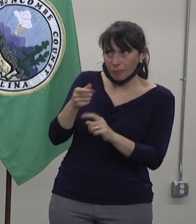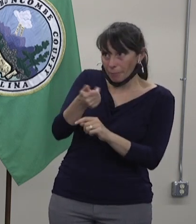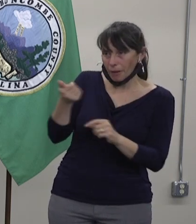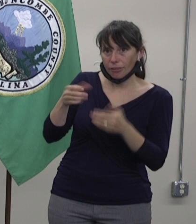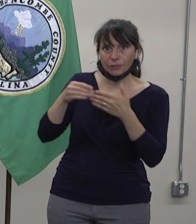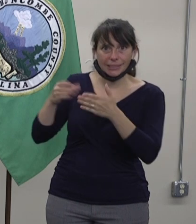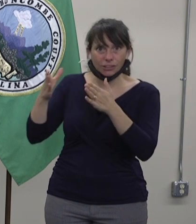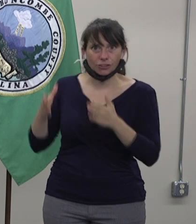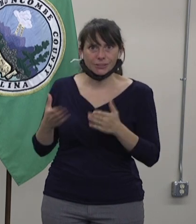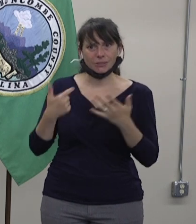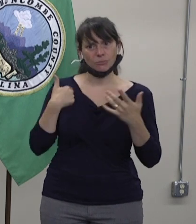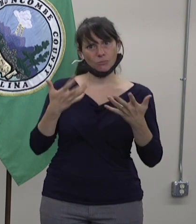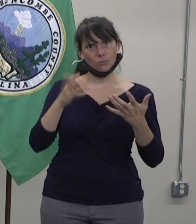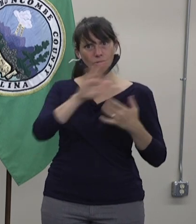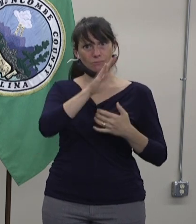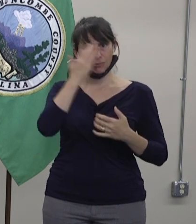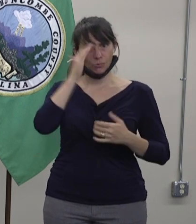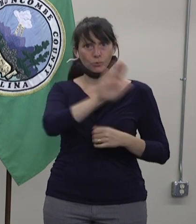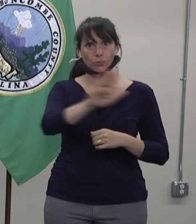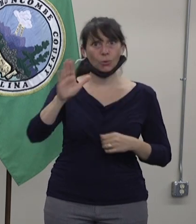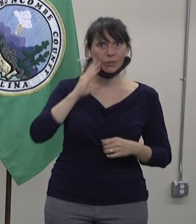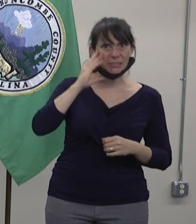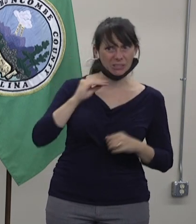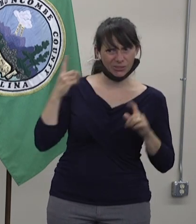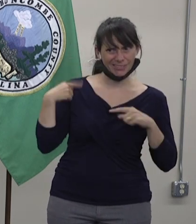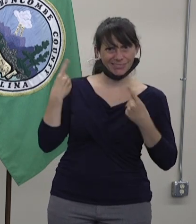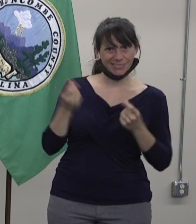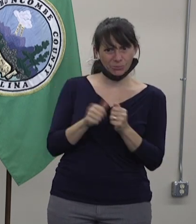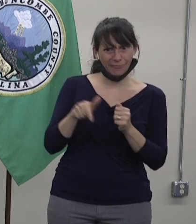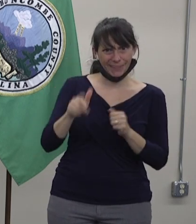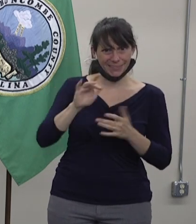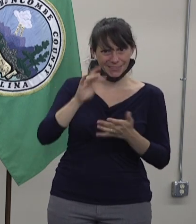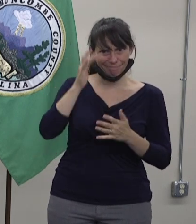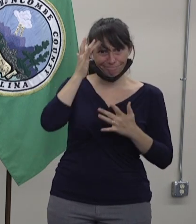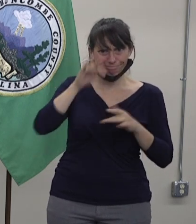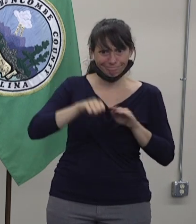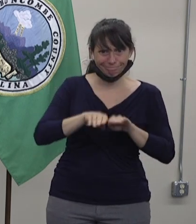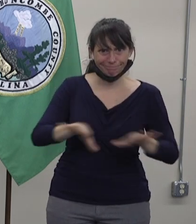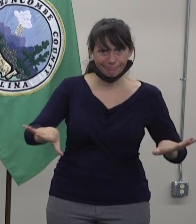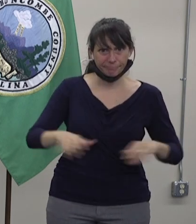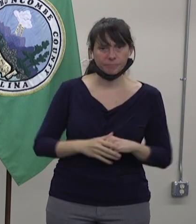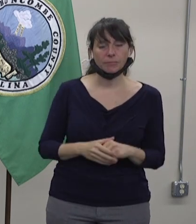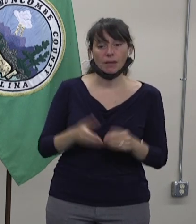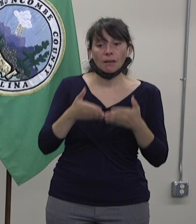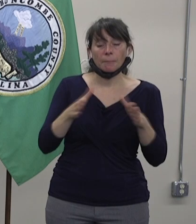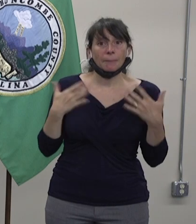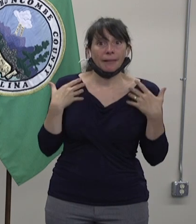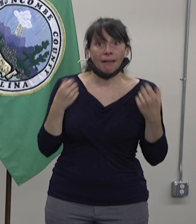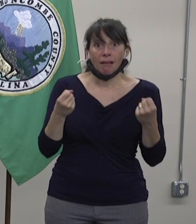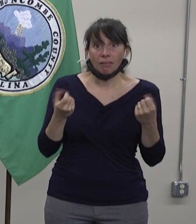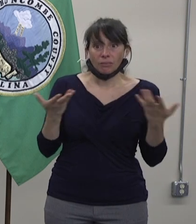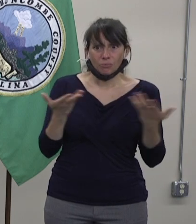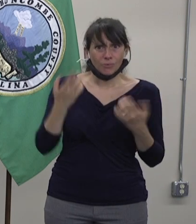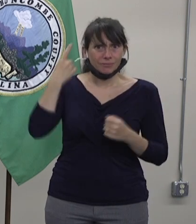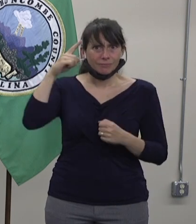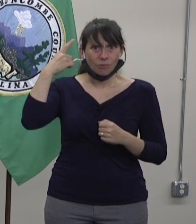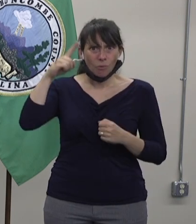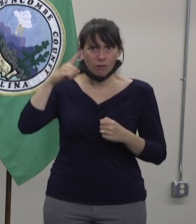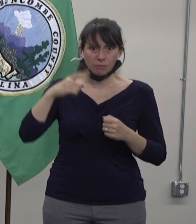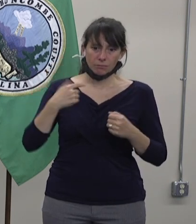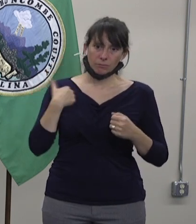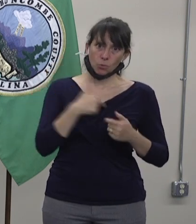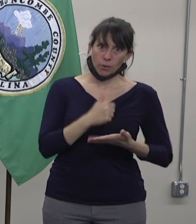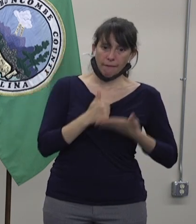this pandemic. Public health's fundamental roles are to prevent, protect, and